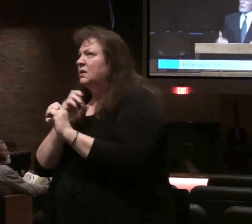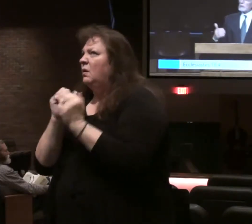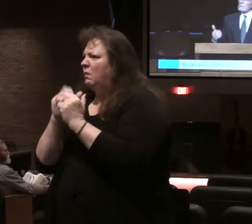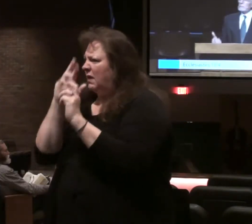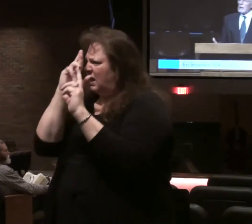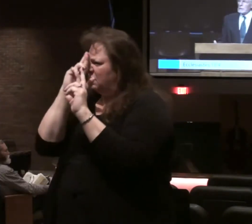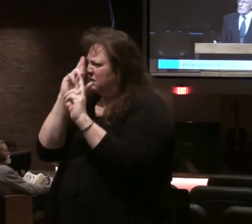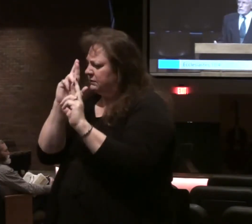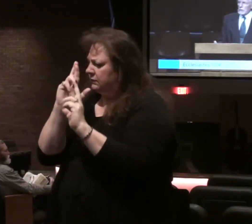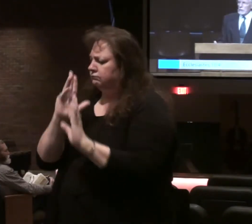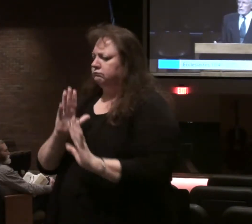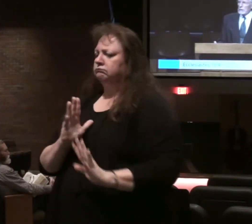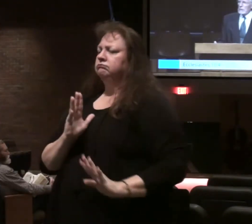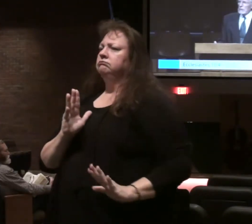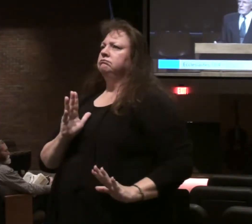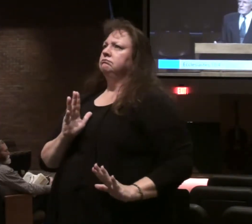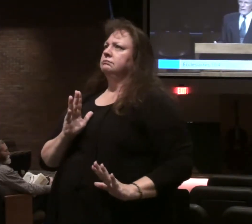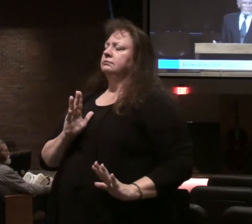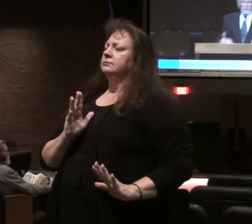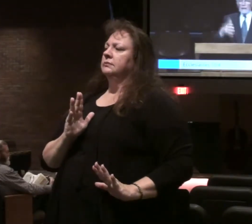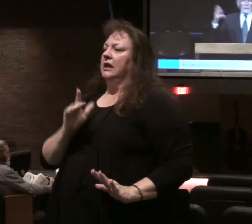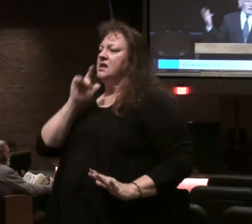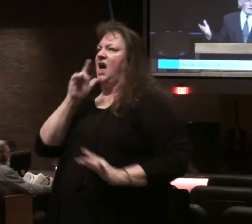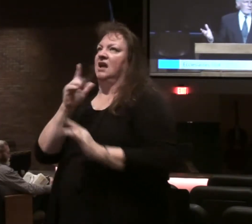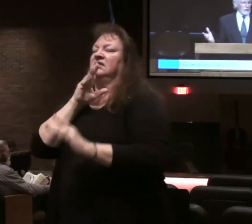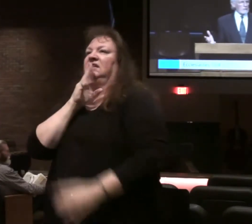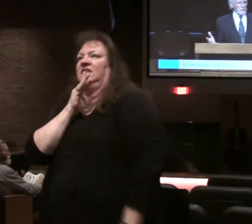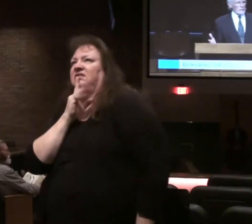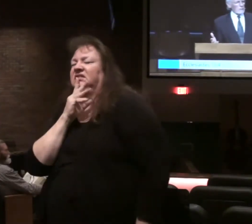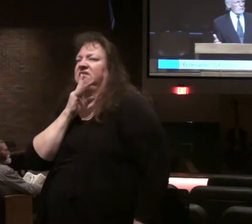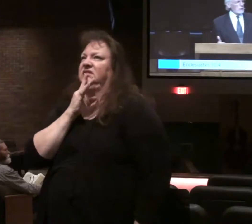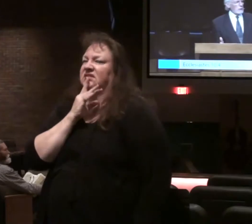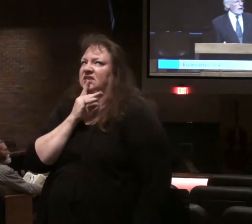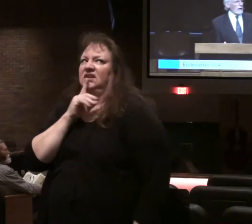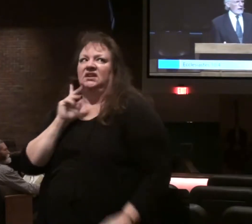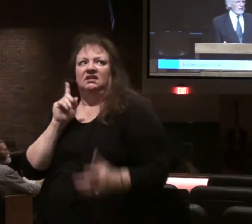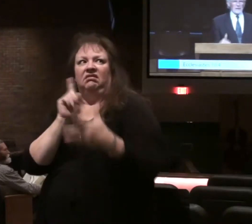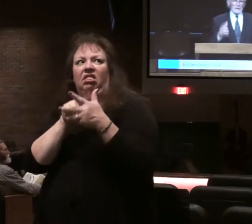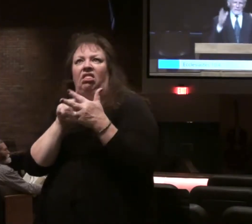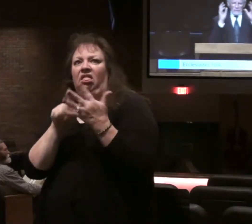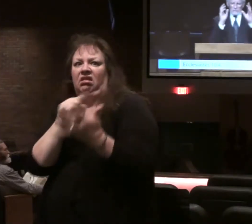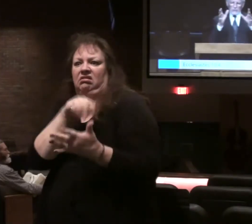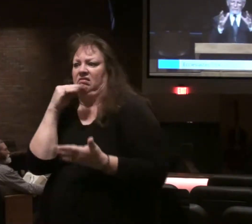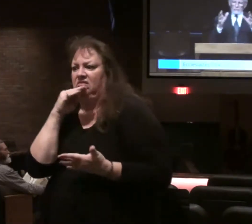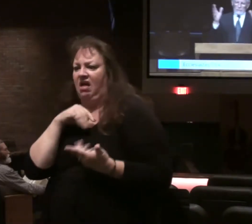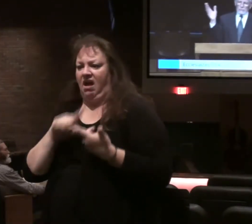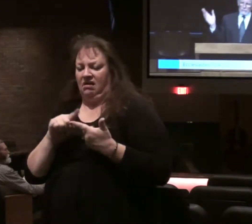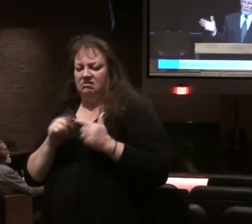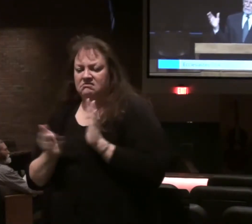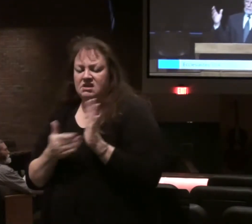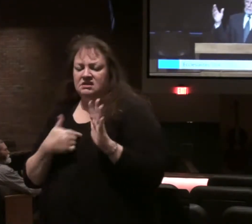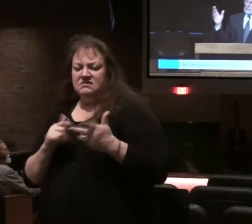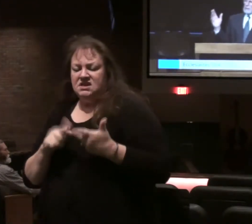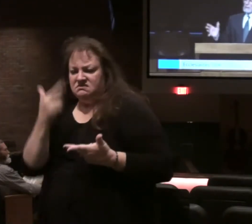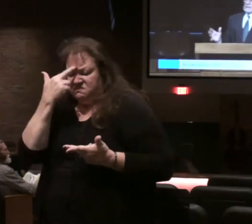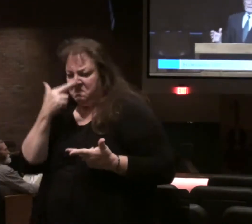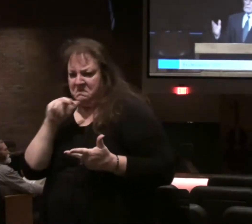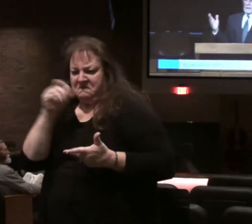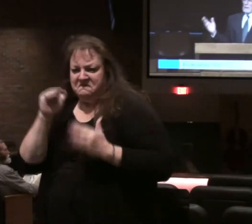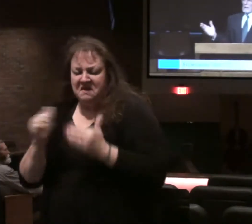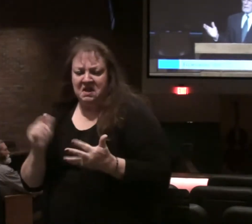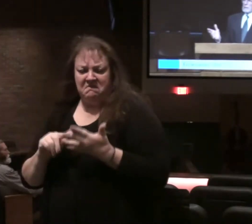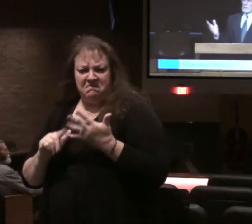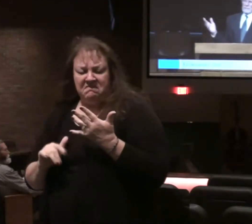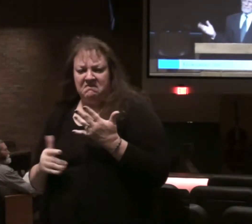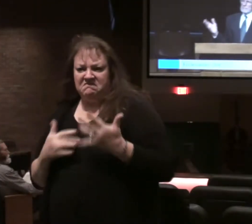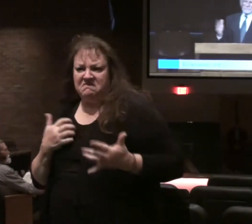respectfully, with composure, not ranting on about all the people that lie and the injustice of the Romans and the